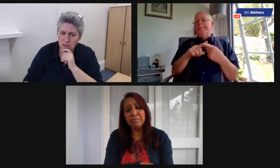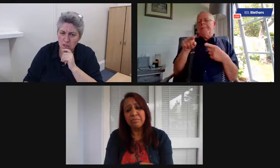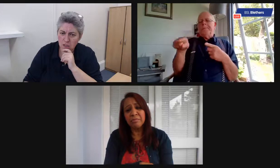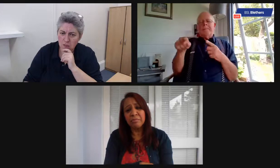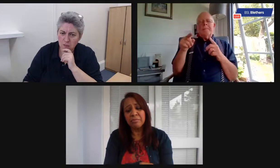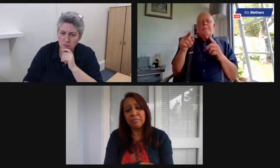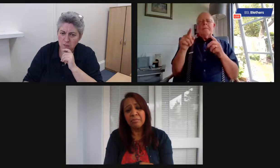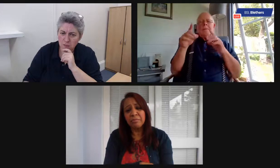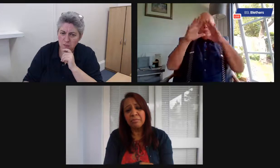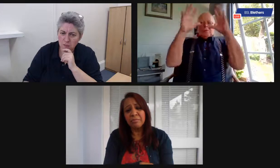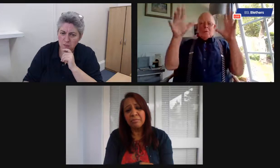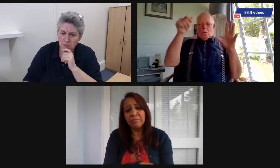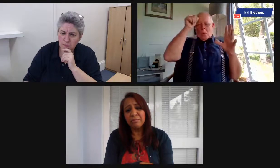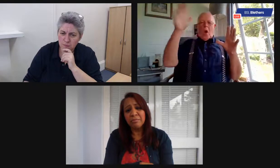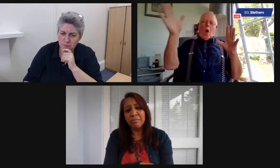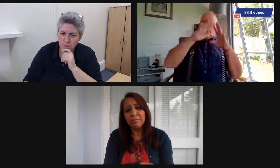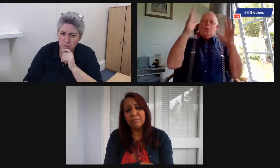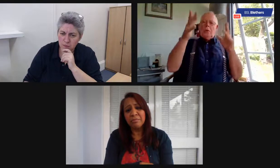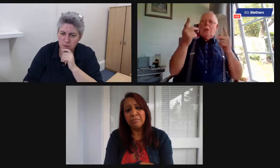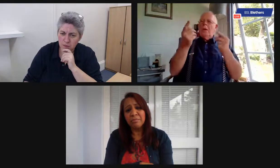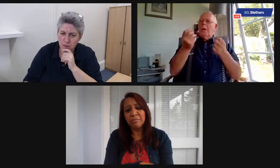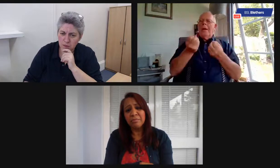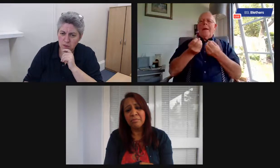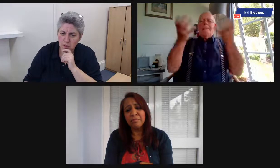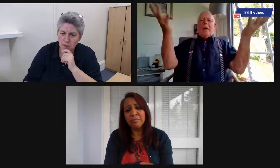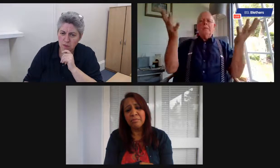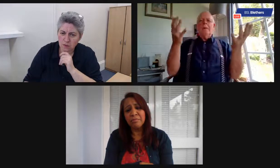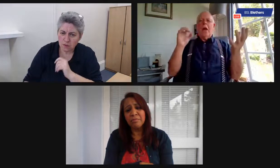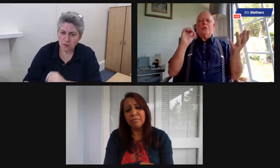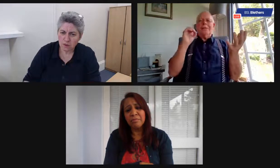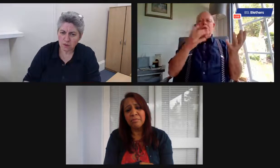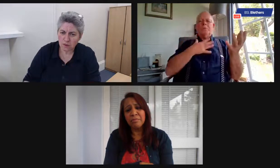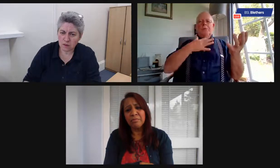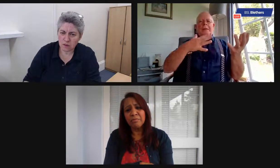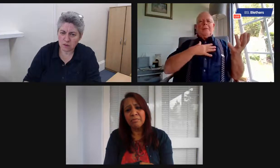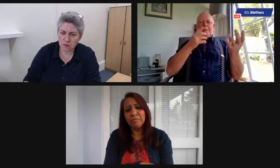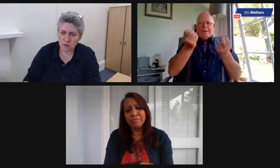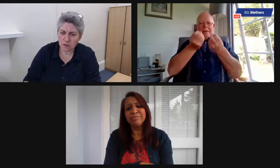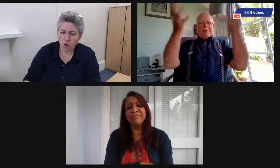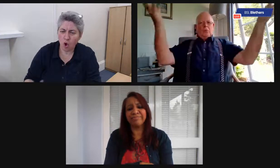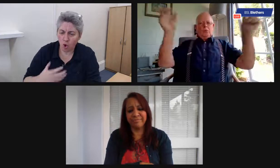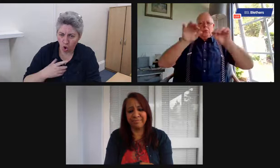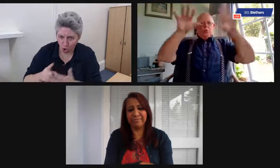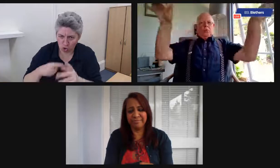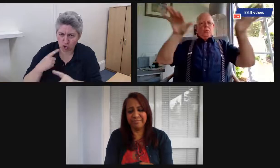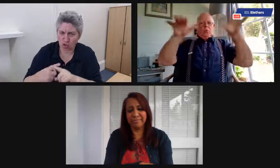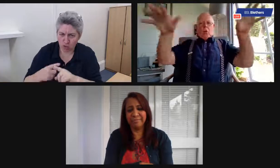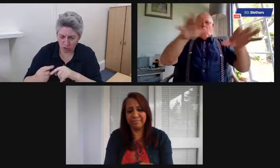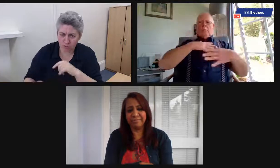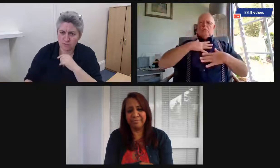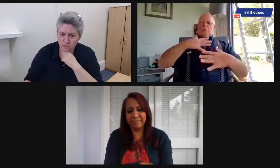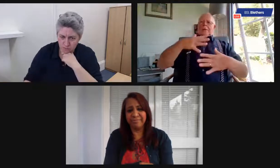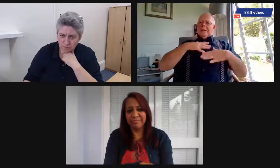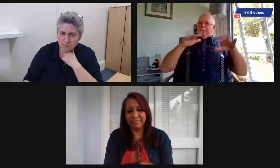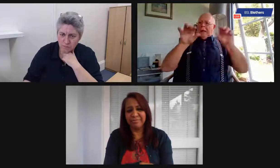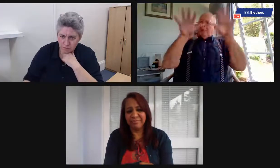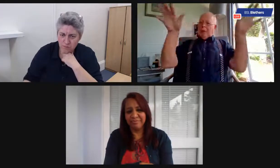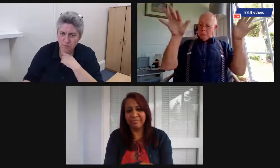And there's a reason for that. There's a reason for their planting because trees give out oxygen, right?